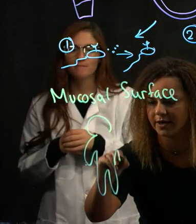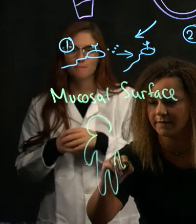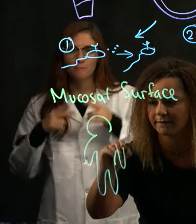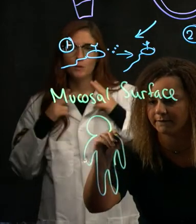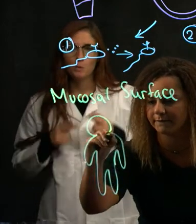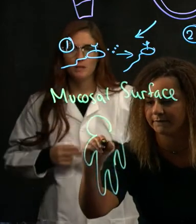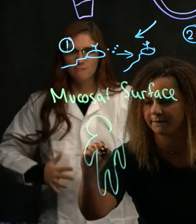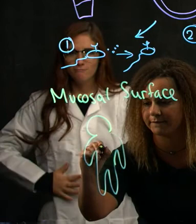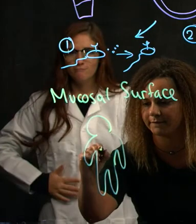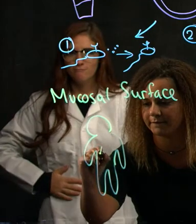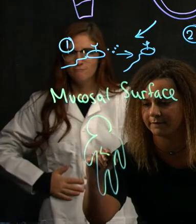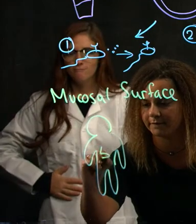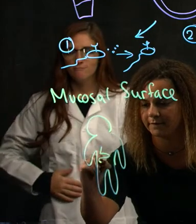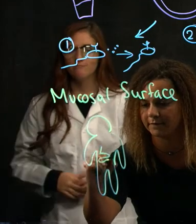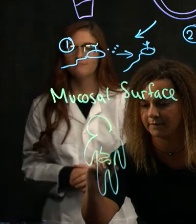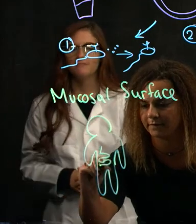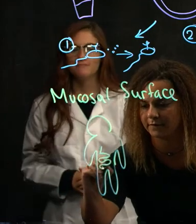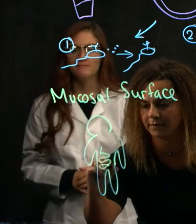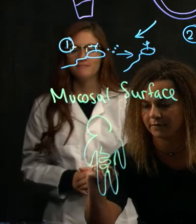the human gut,